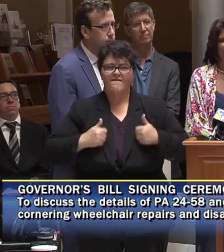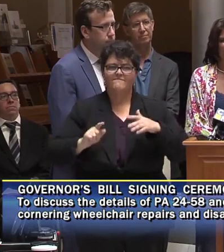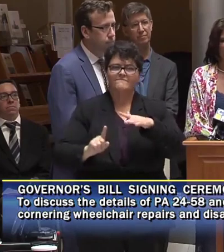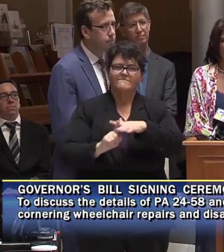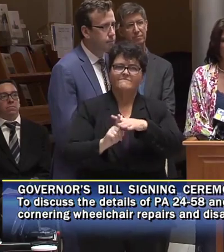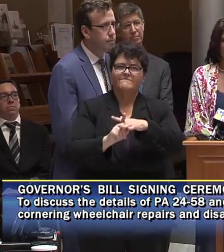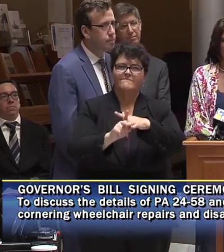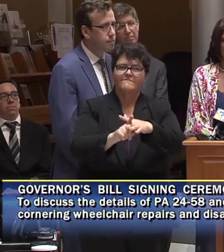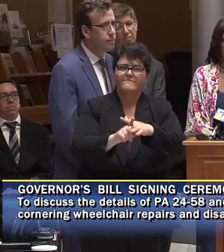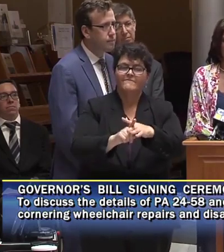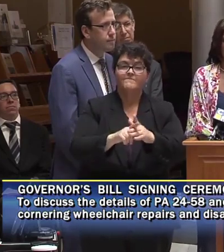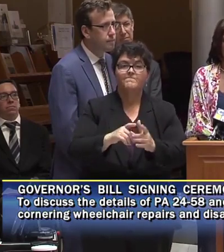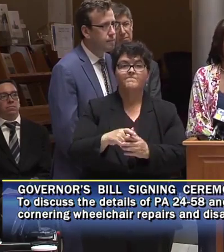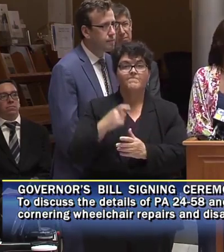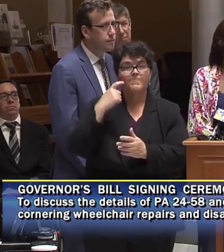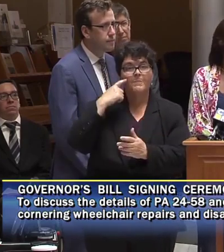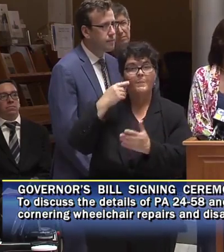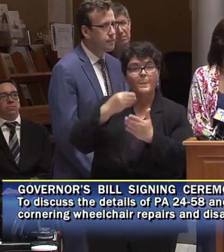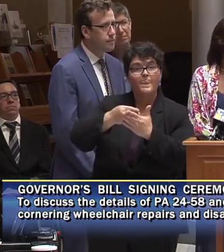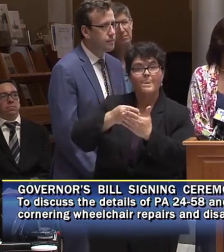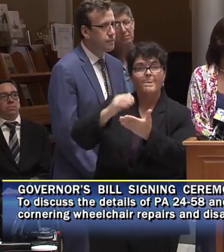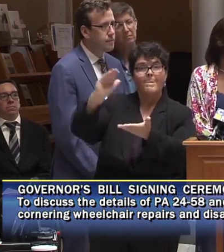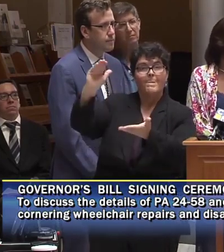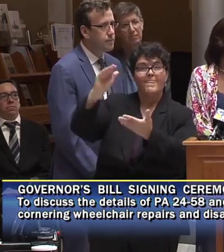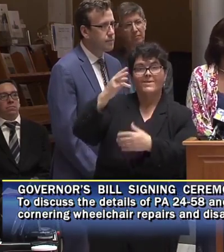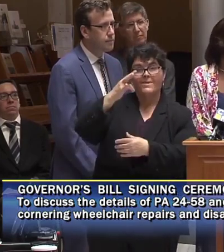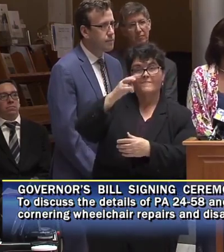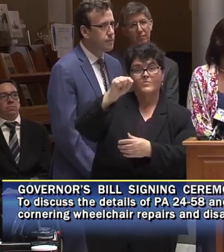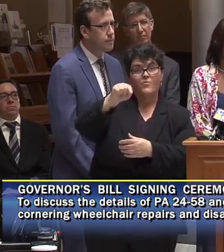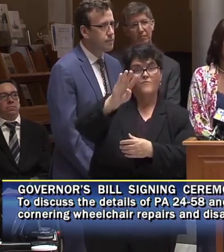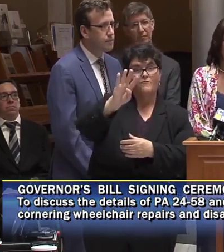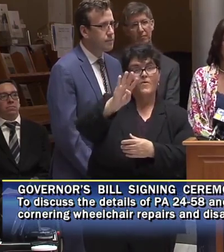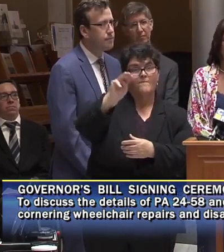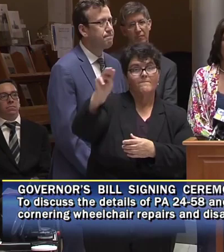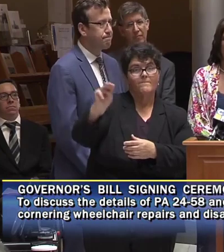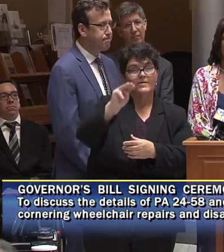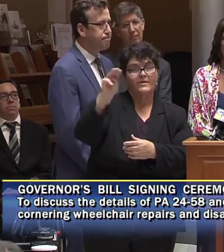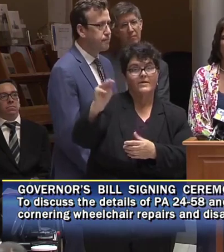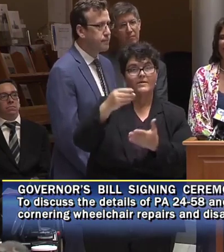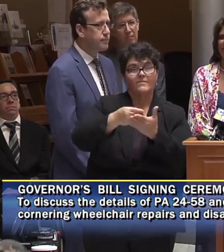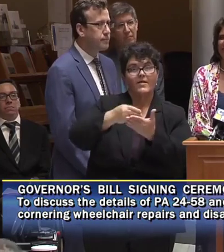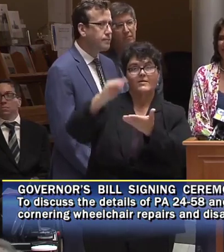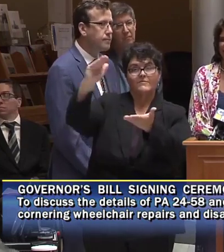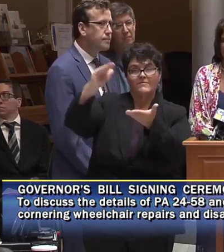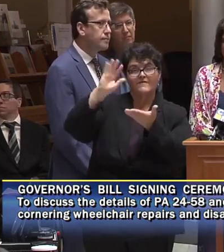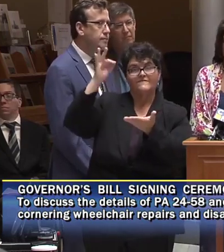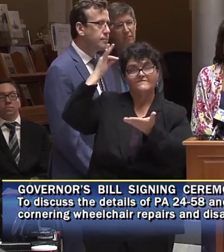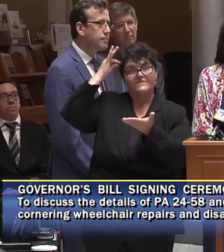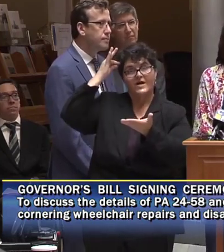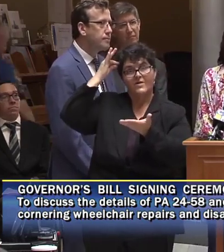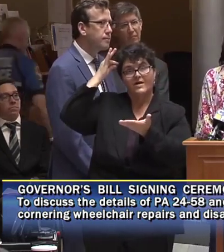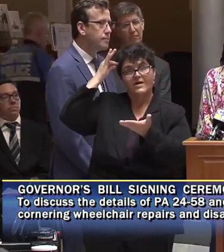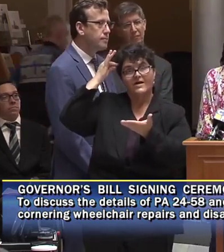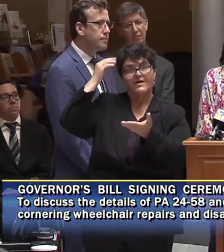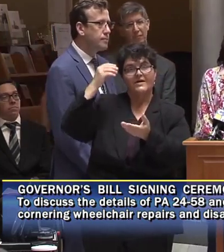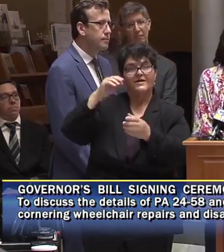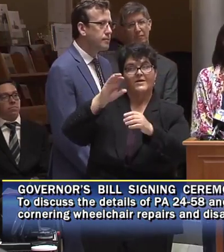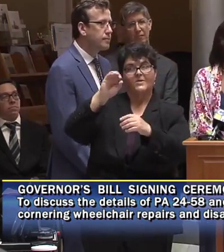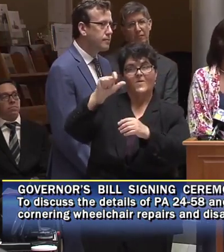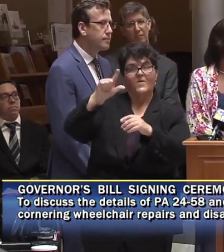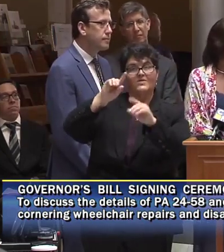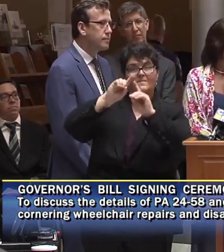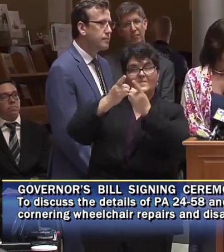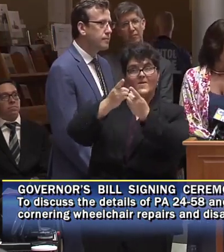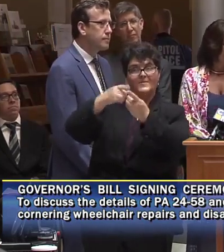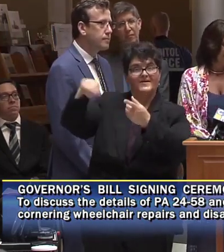a $17.4 million grant from the Federal Department of Labor. They only gave it to 4 states. We are one of those 4